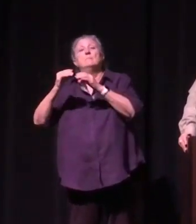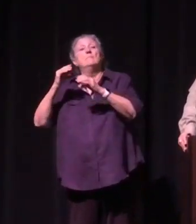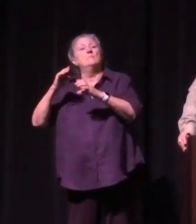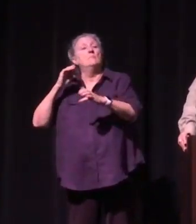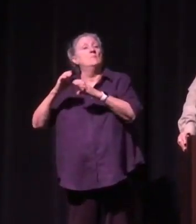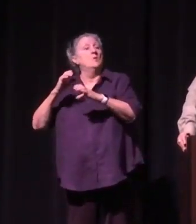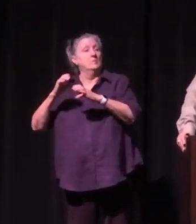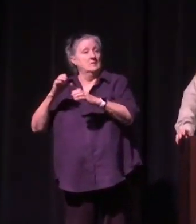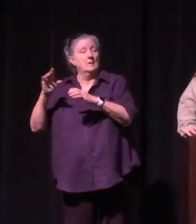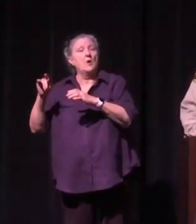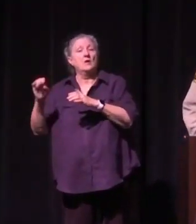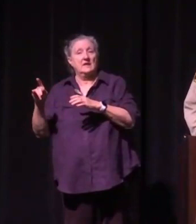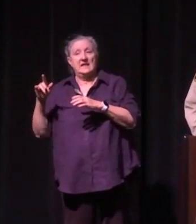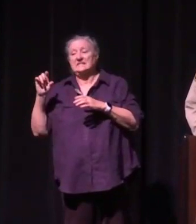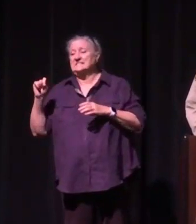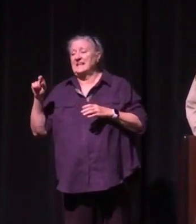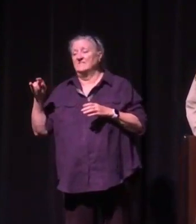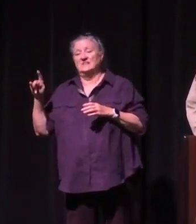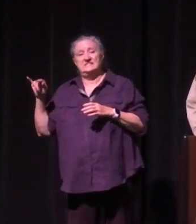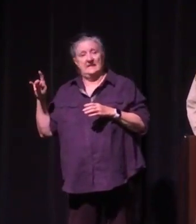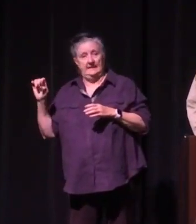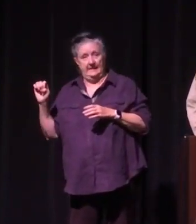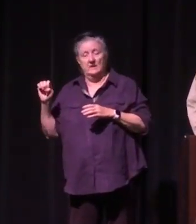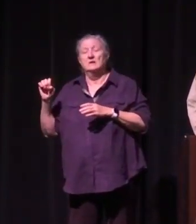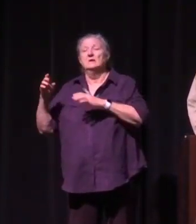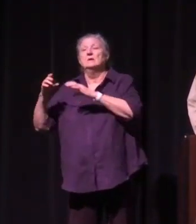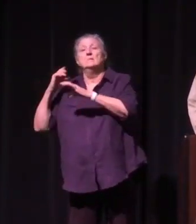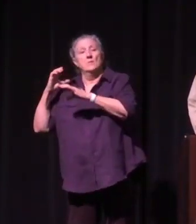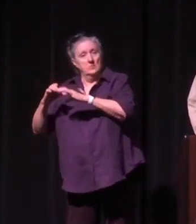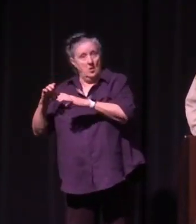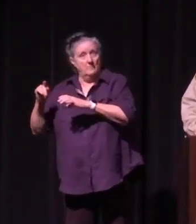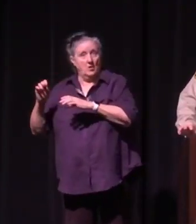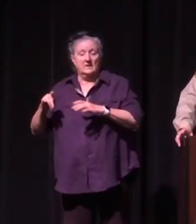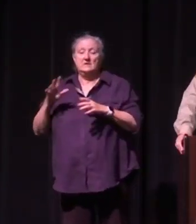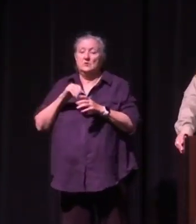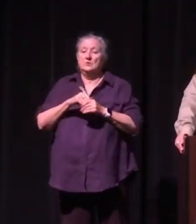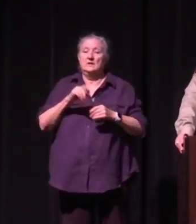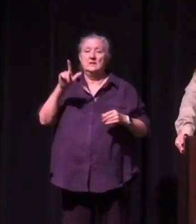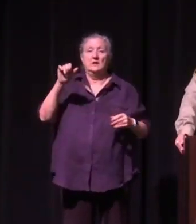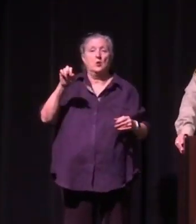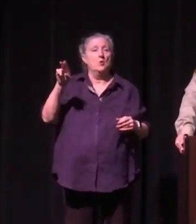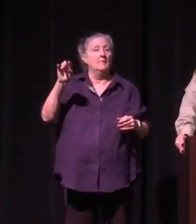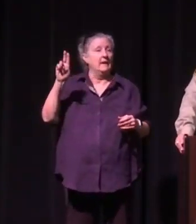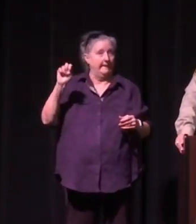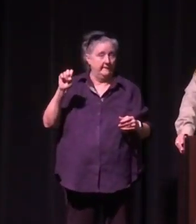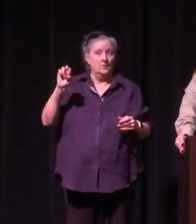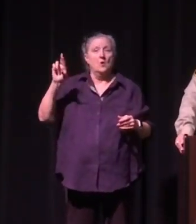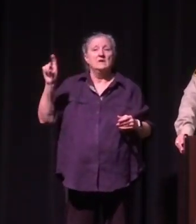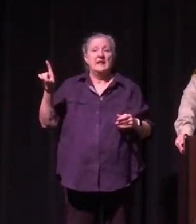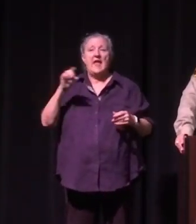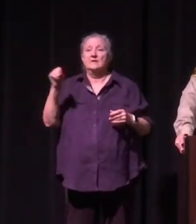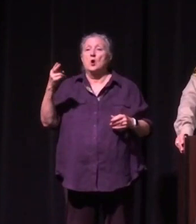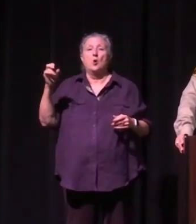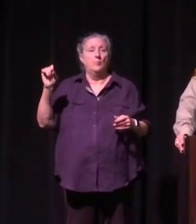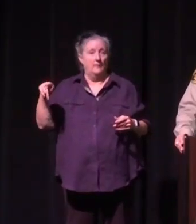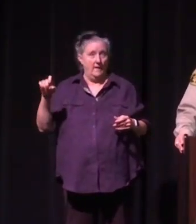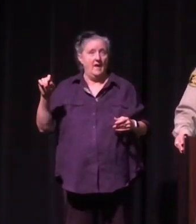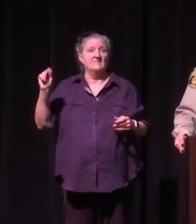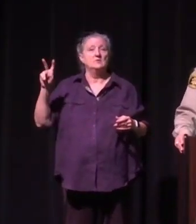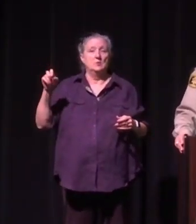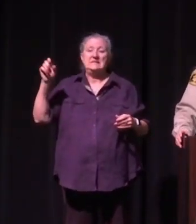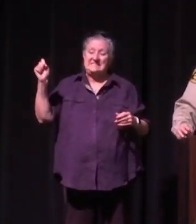Home Park, including La Cumbre Road and Hope Avenue, south of State